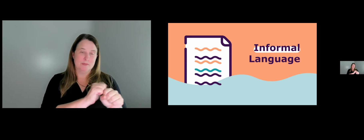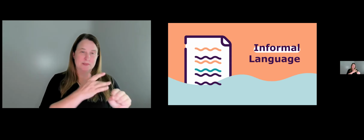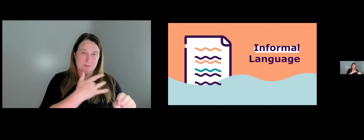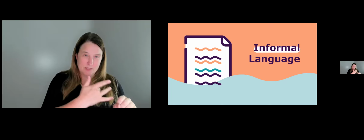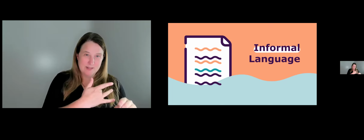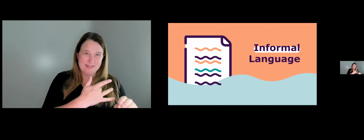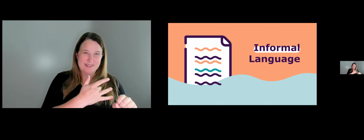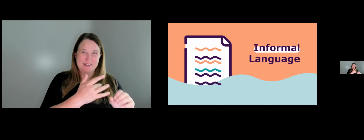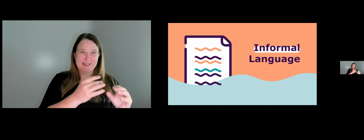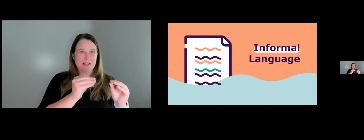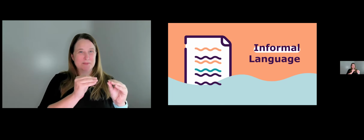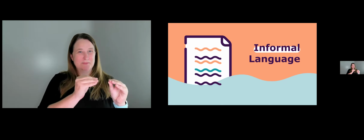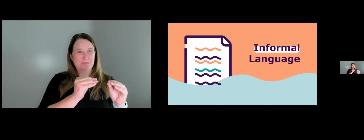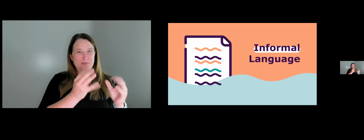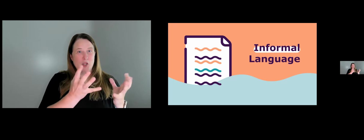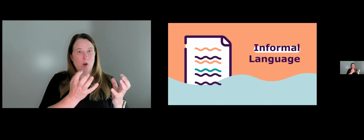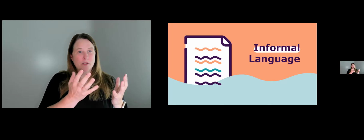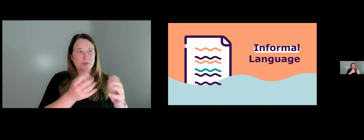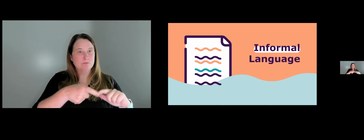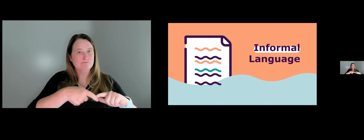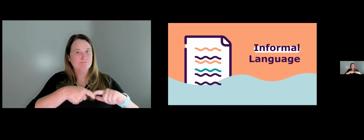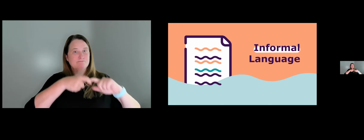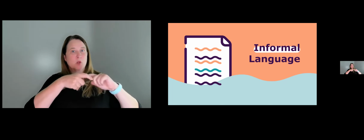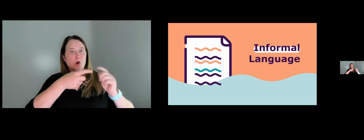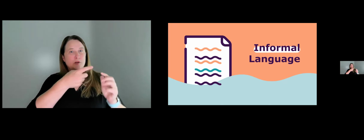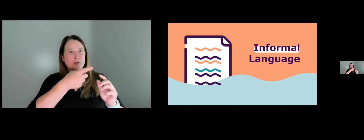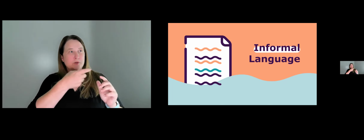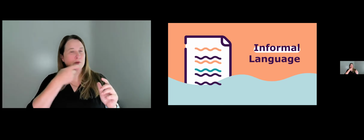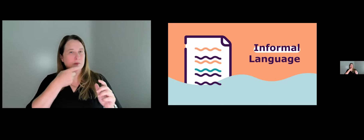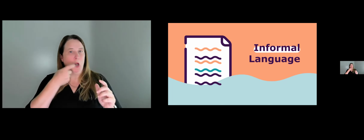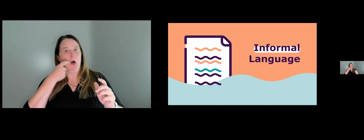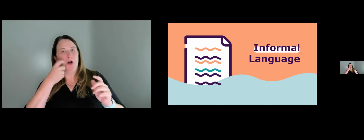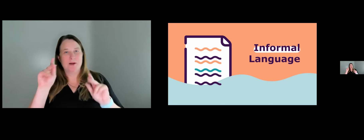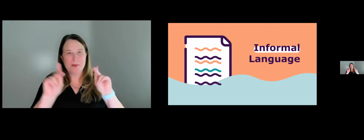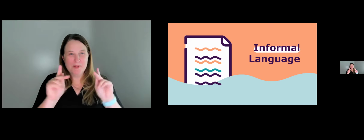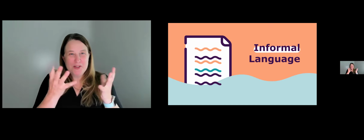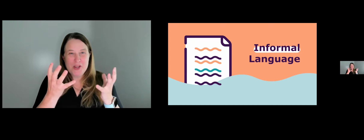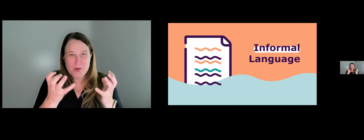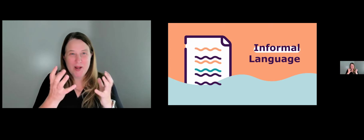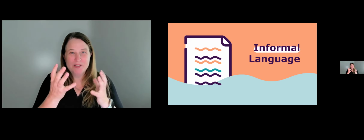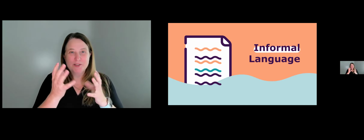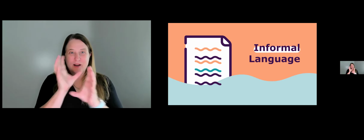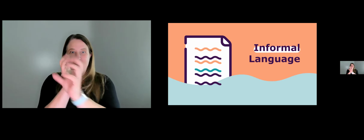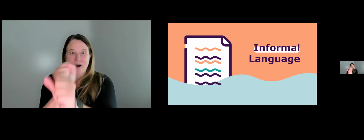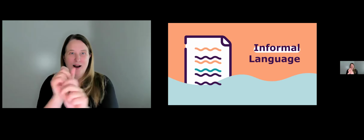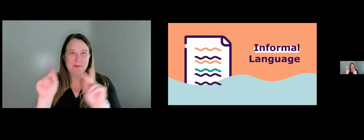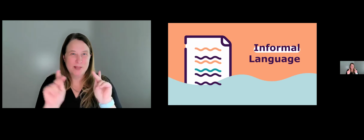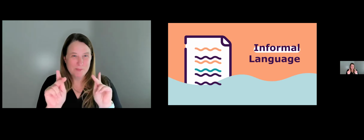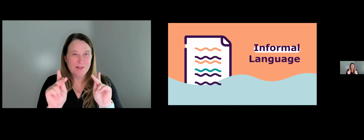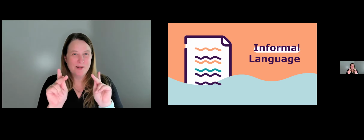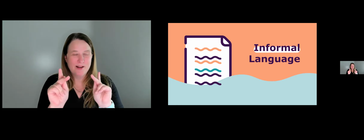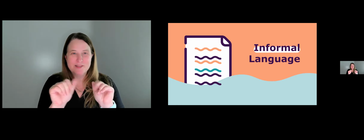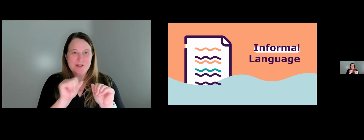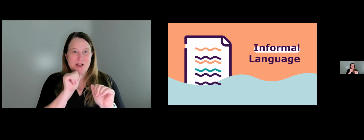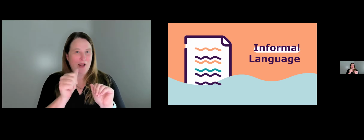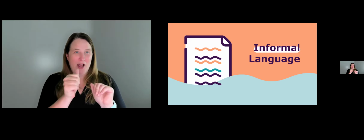because it's not my job generally. And so we want to kind of hook people.